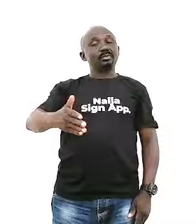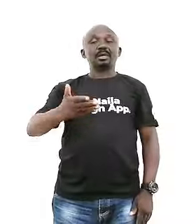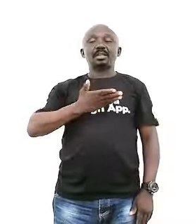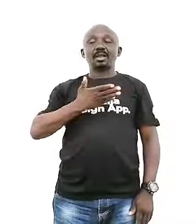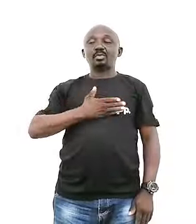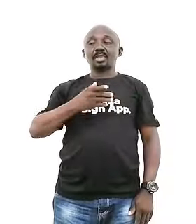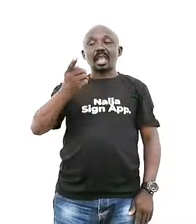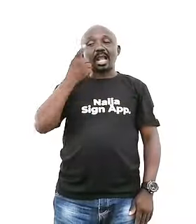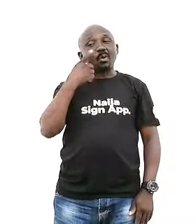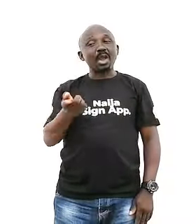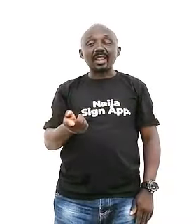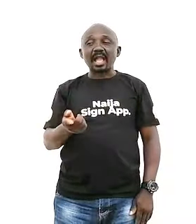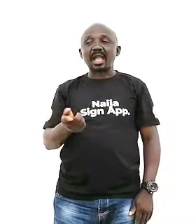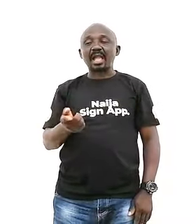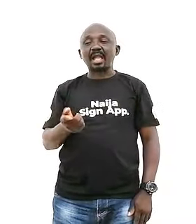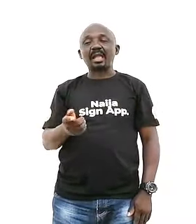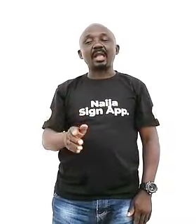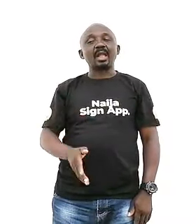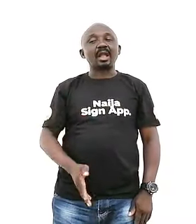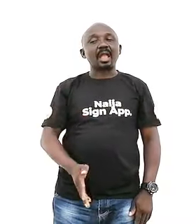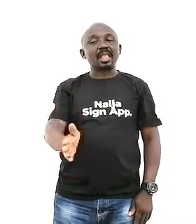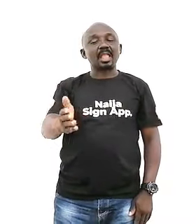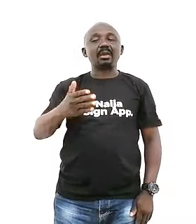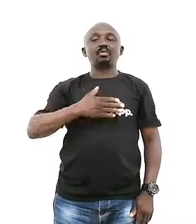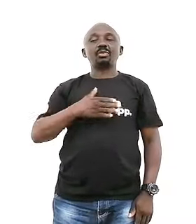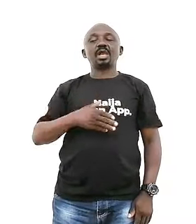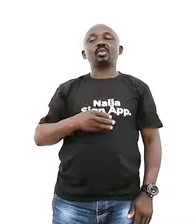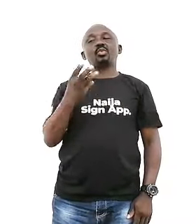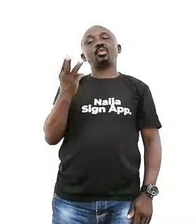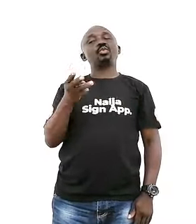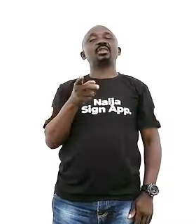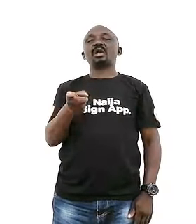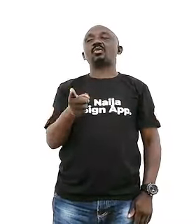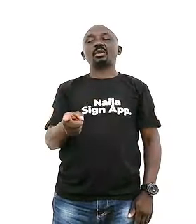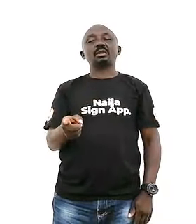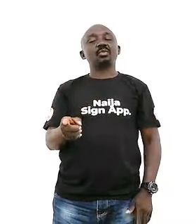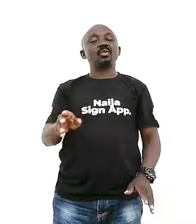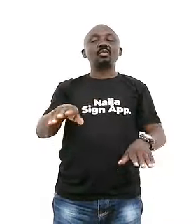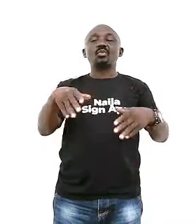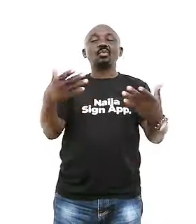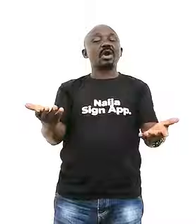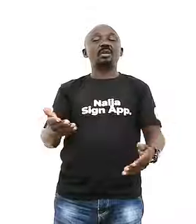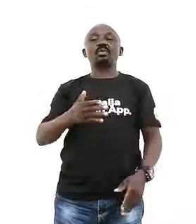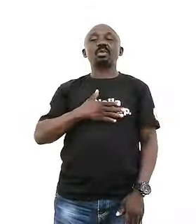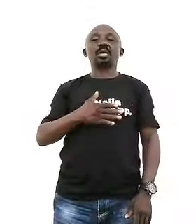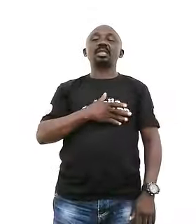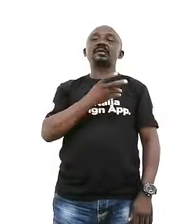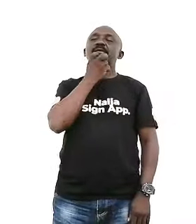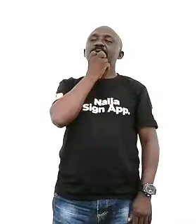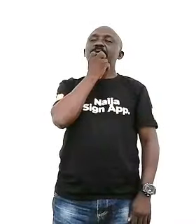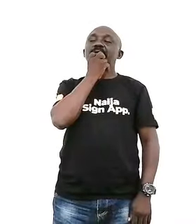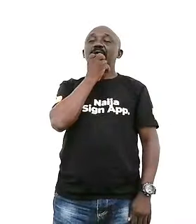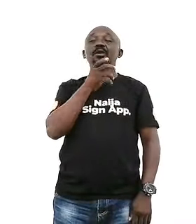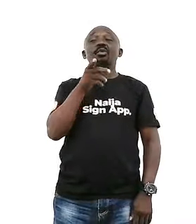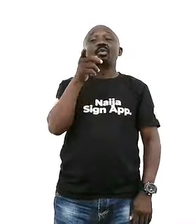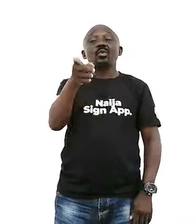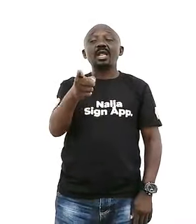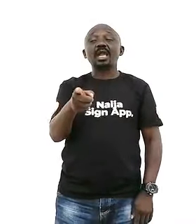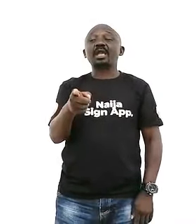their franchise. But after that, that's the end of it. So there's a lot I'm going to be discussing that I've learned out of what